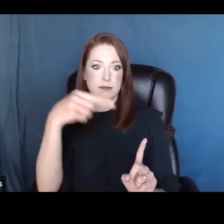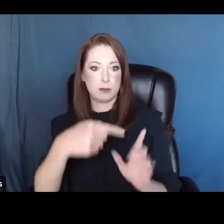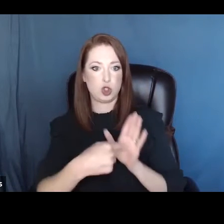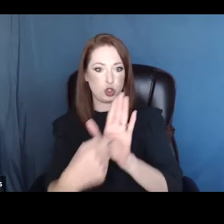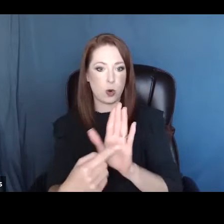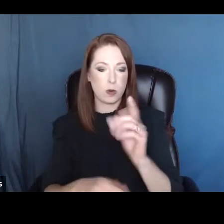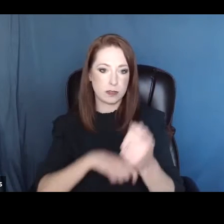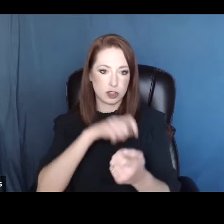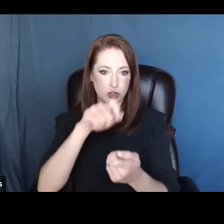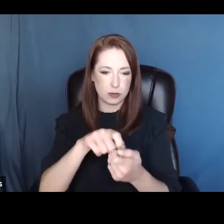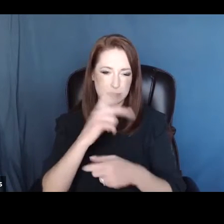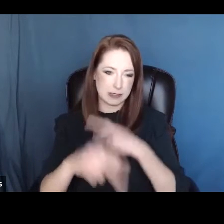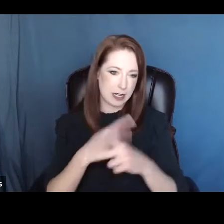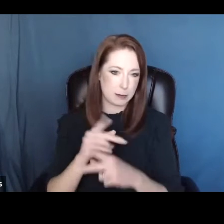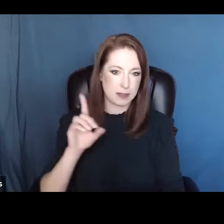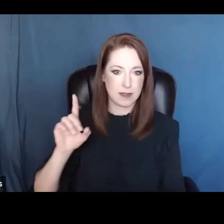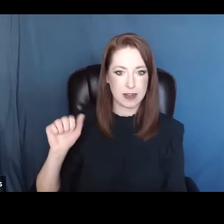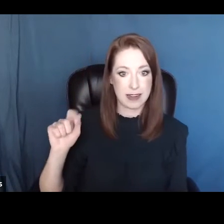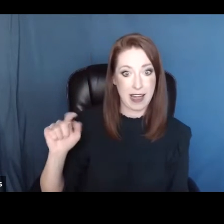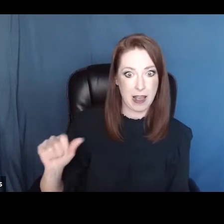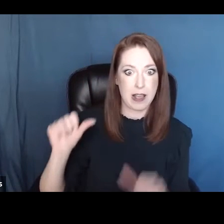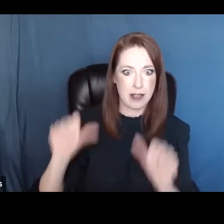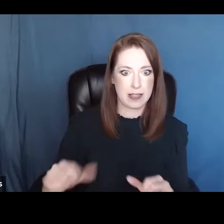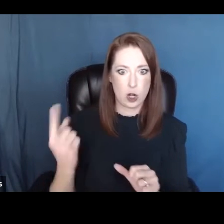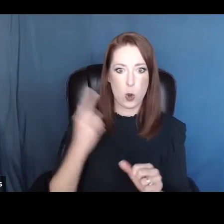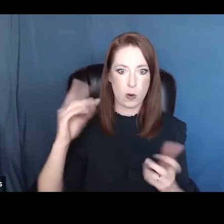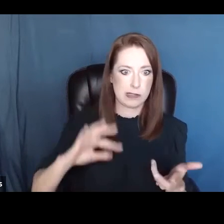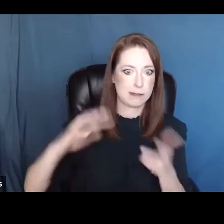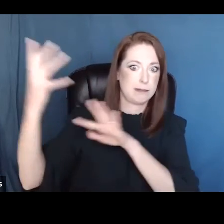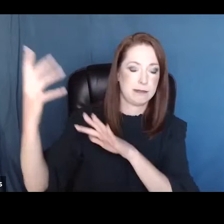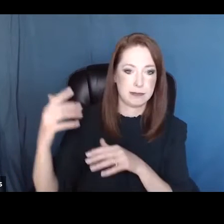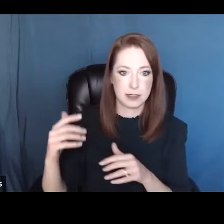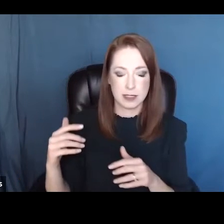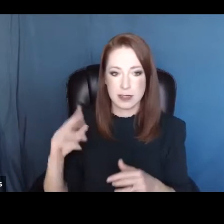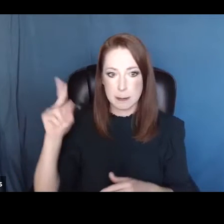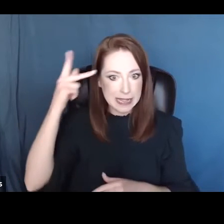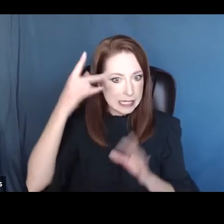certain types of data that can always backfire politically or